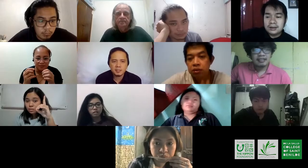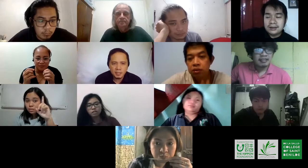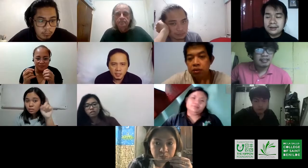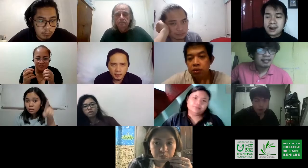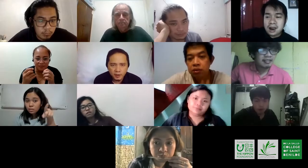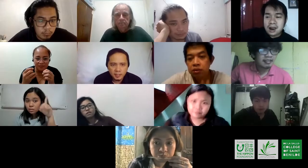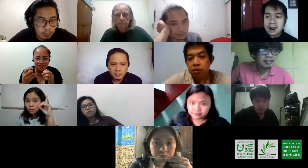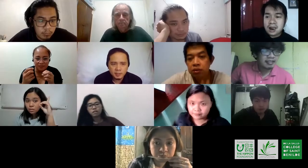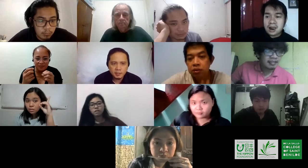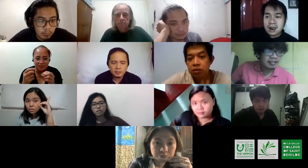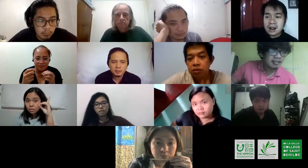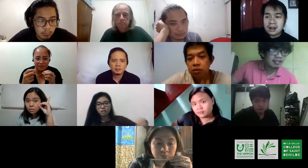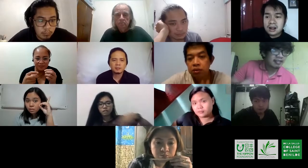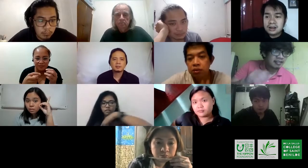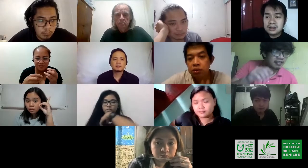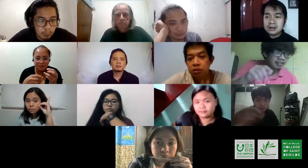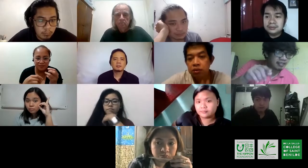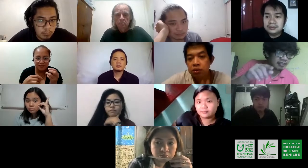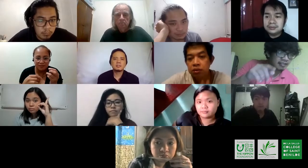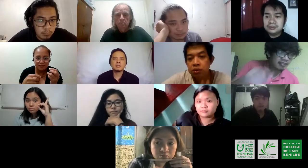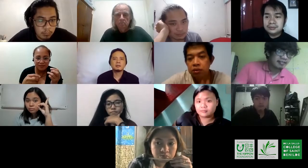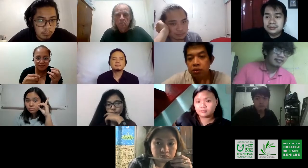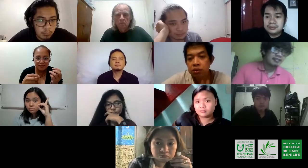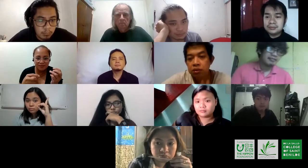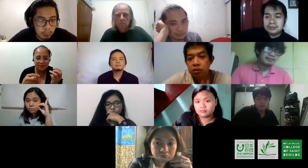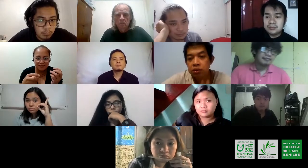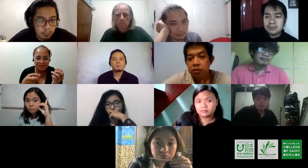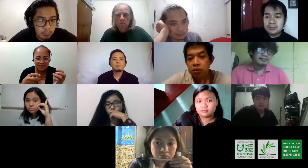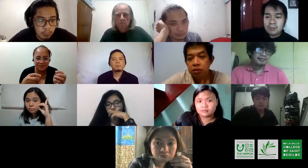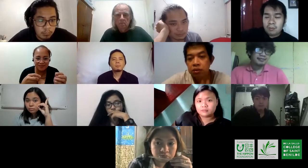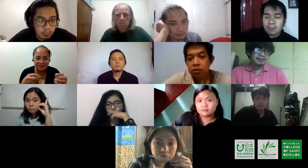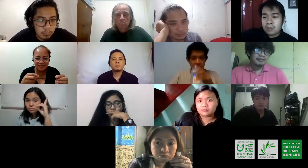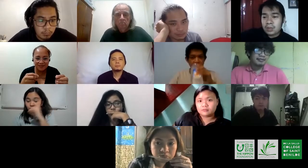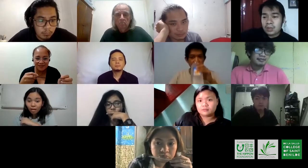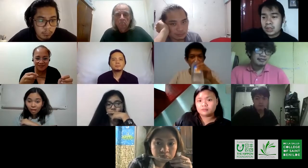is Right. D, right, sir? D.